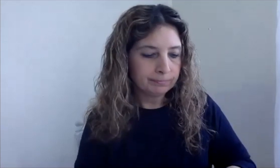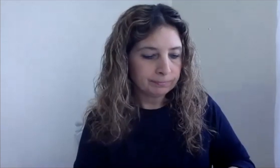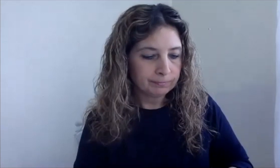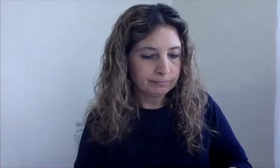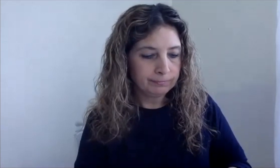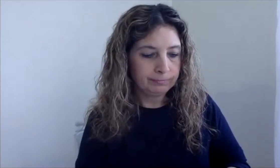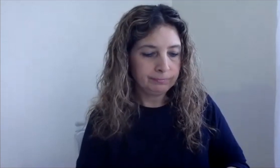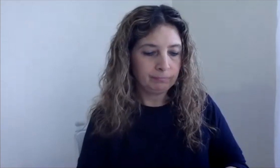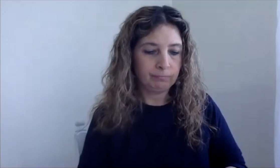Association.